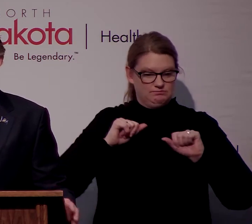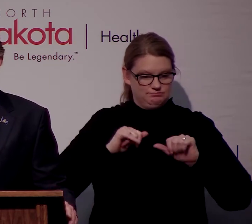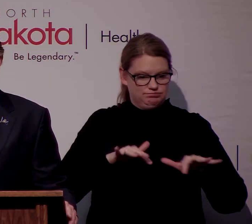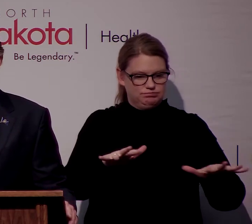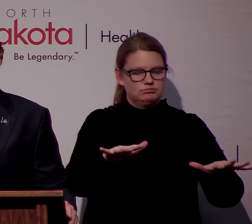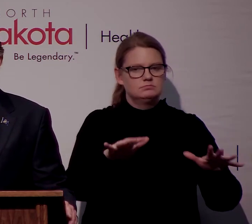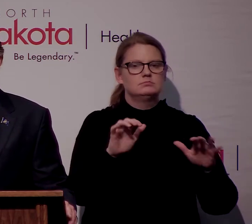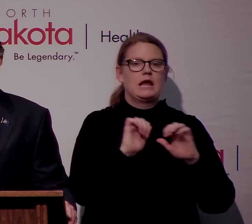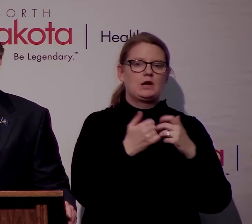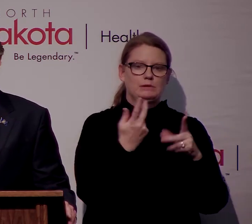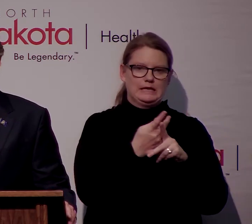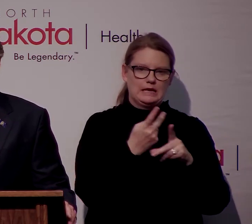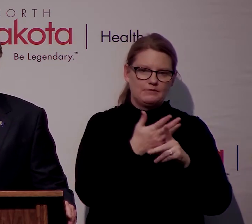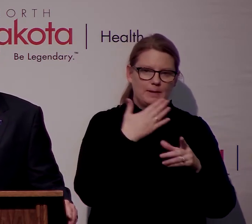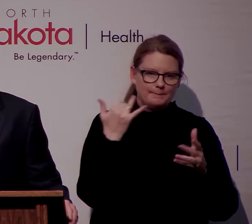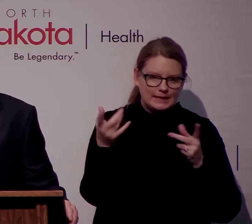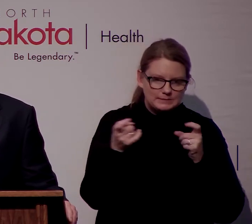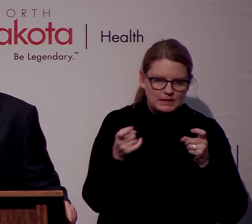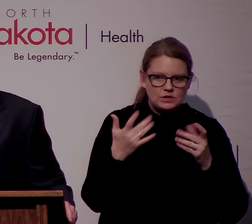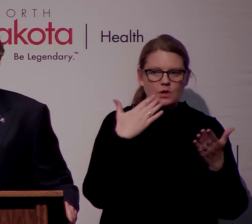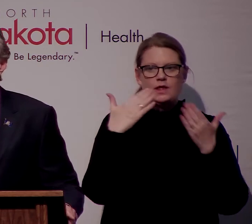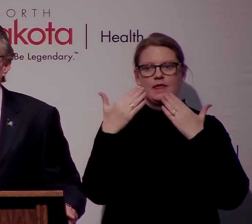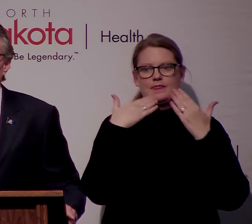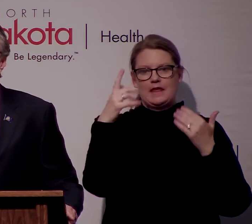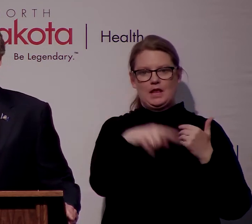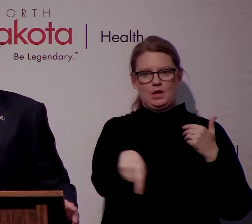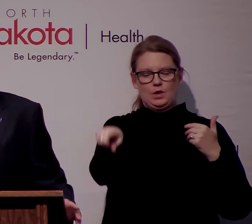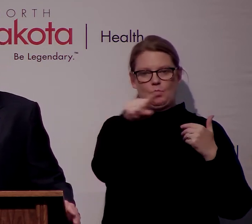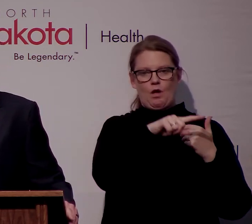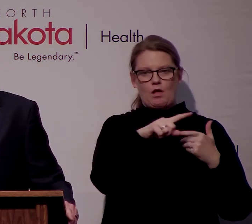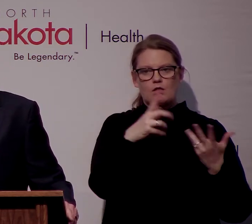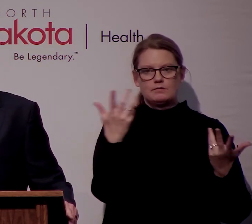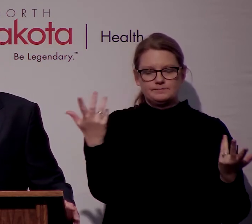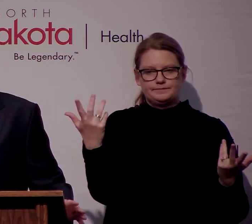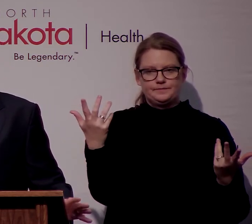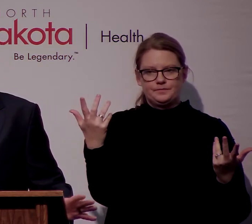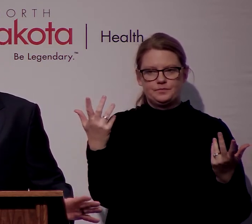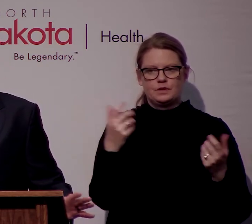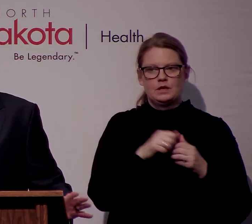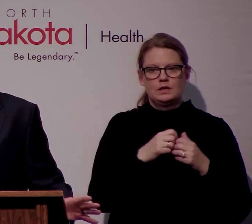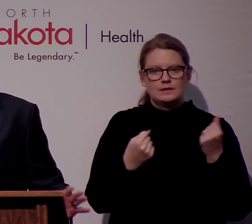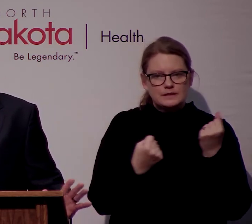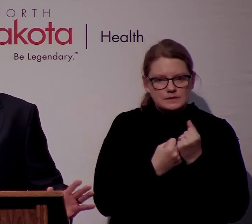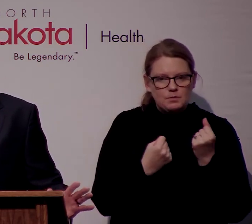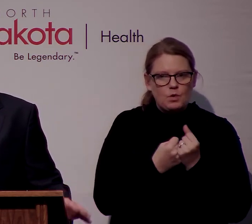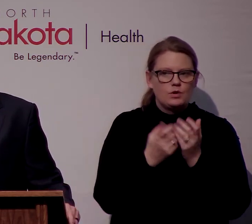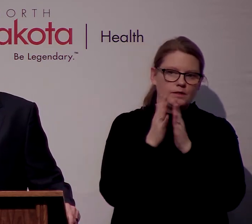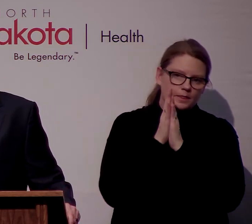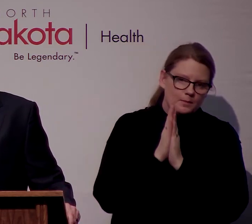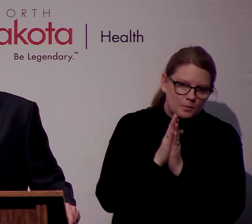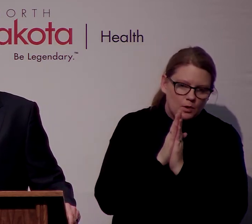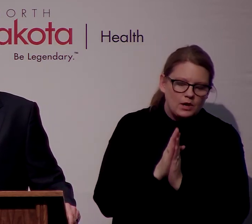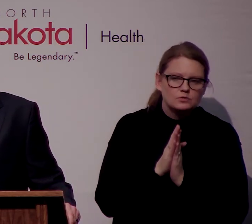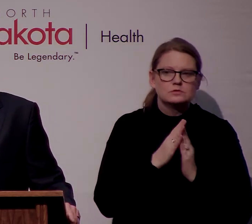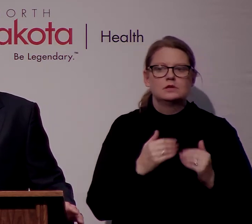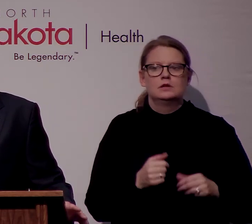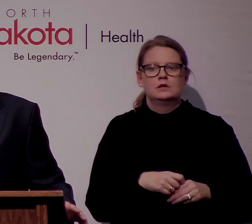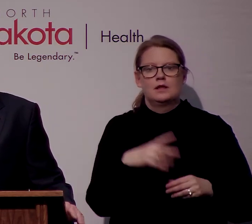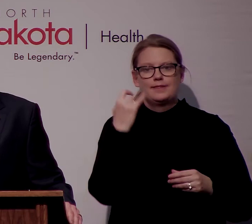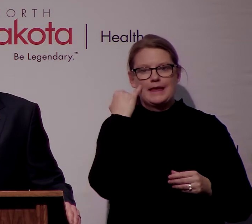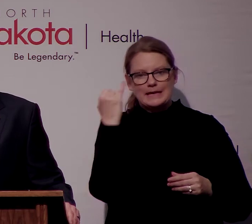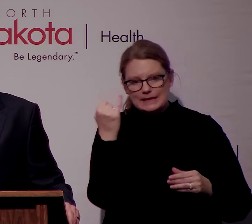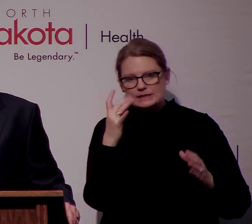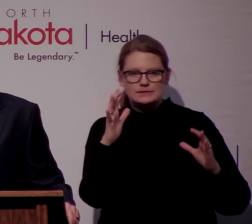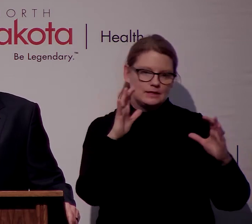best manage it? So again, I want to just thank everybody for their the support, the prayers, the ideas,